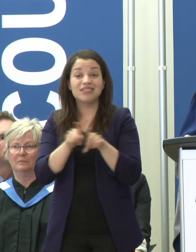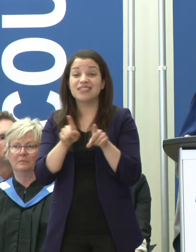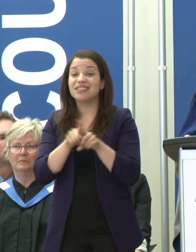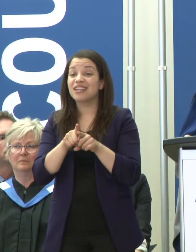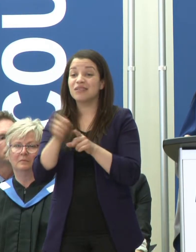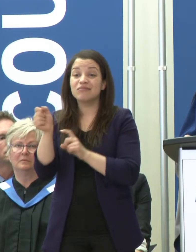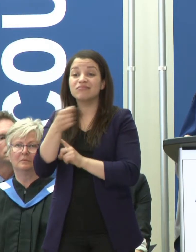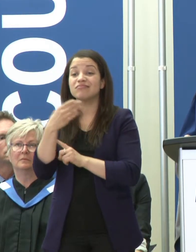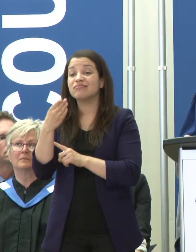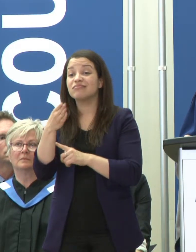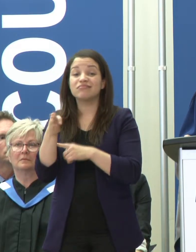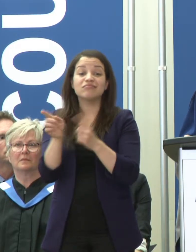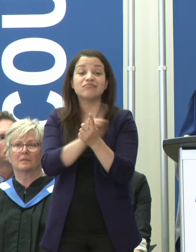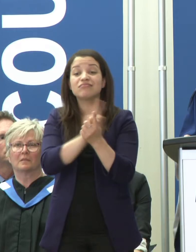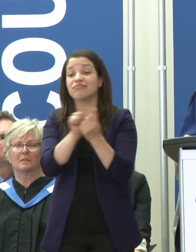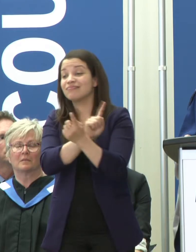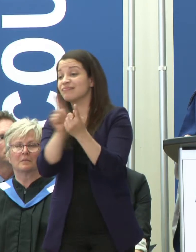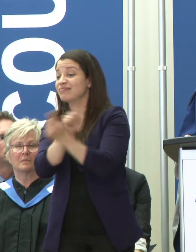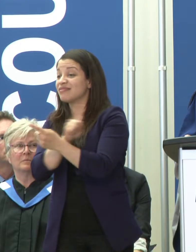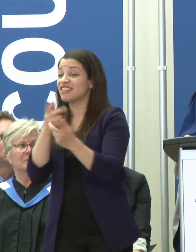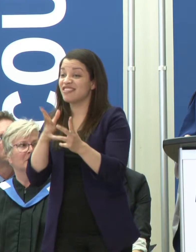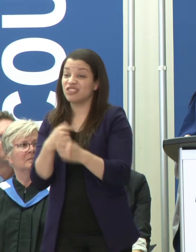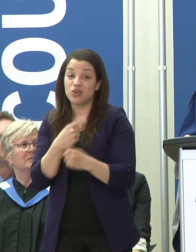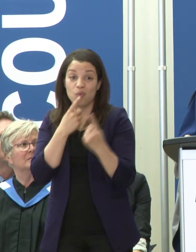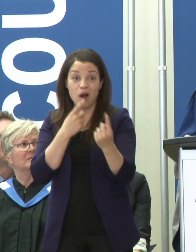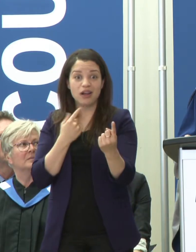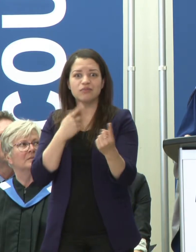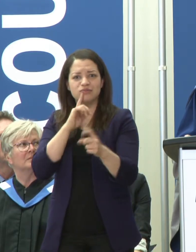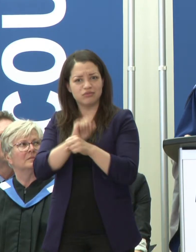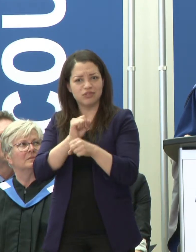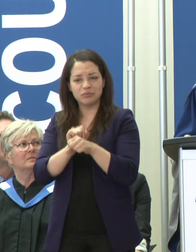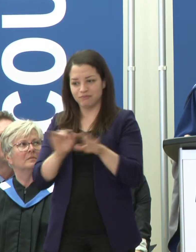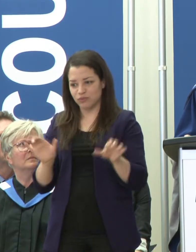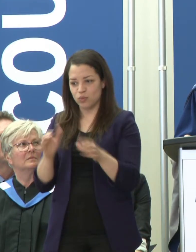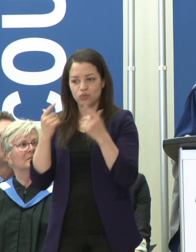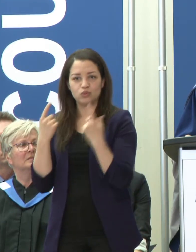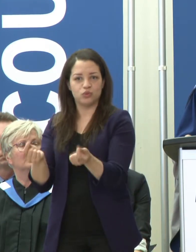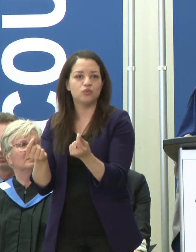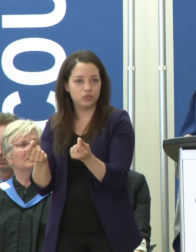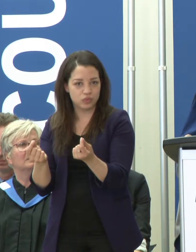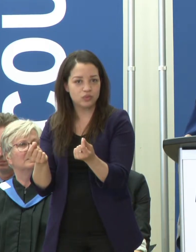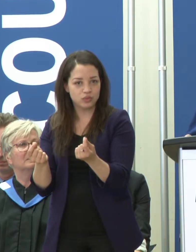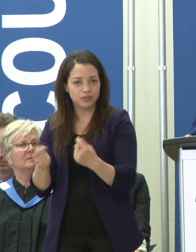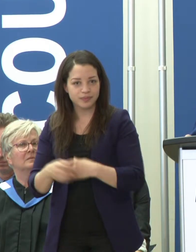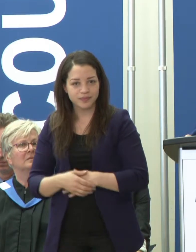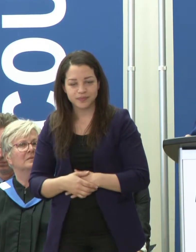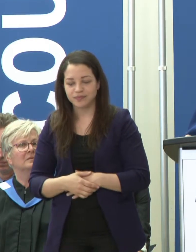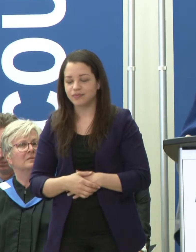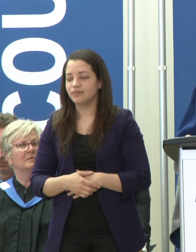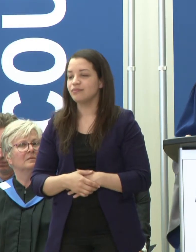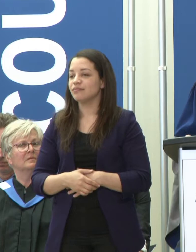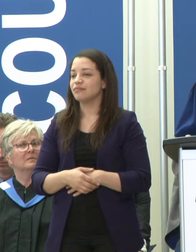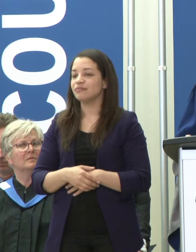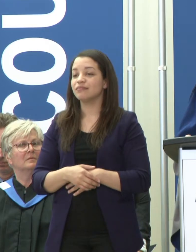encounters, but Earl acted. And you know, we need not look very hard or for